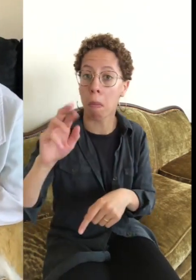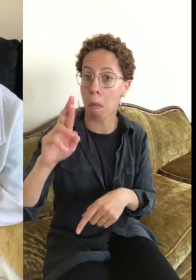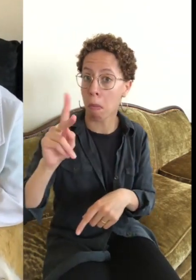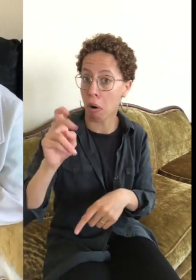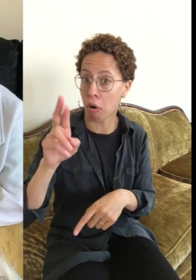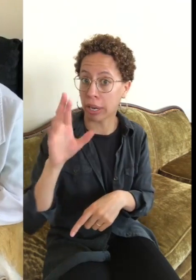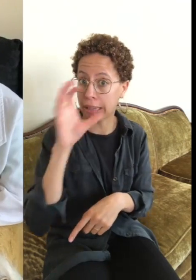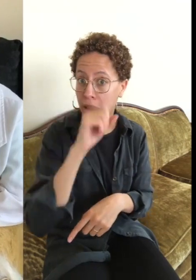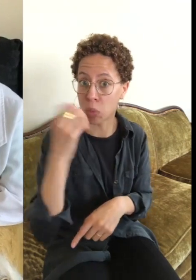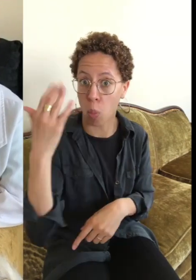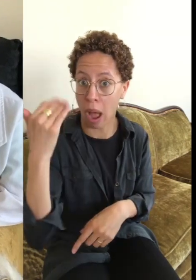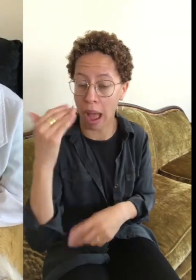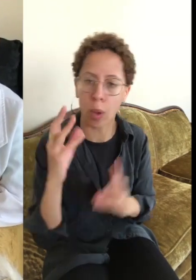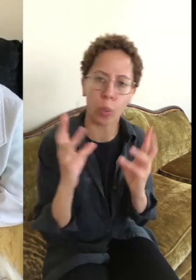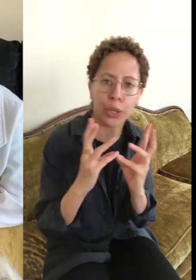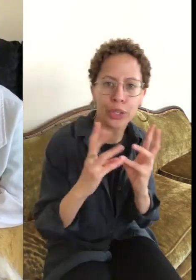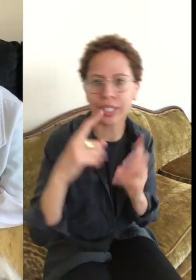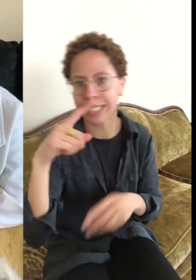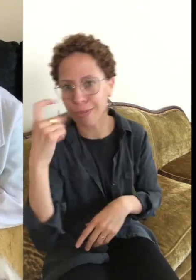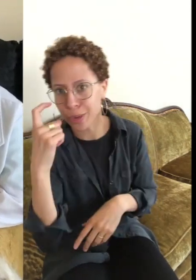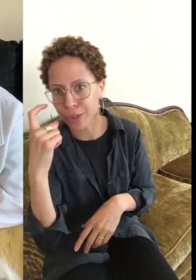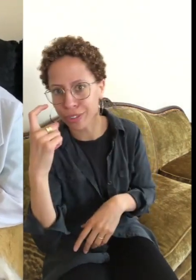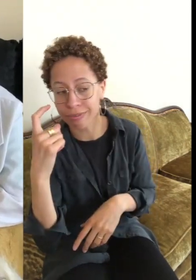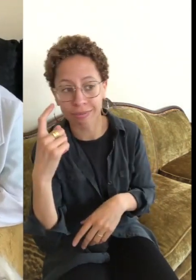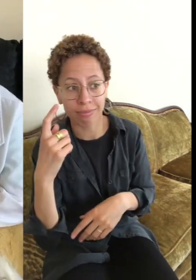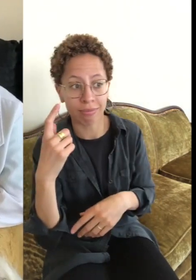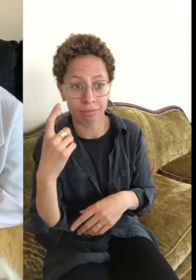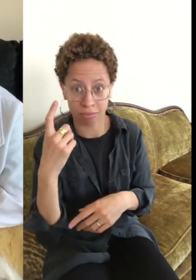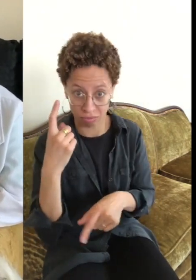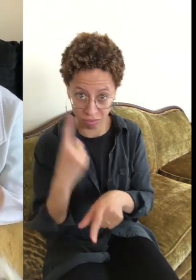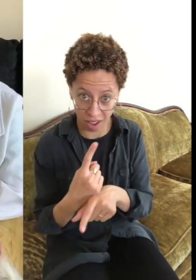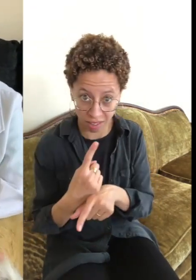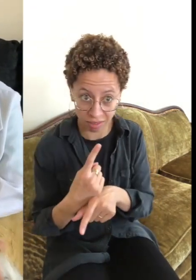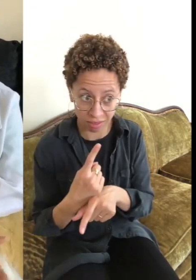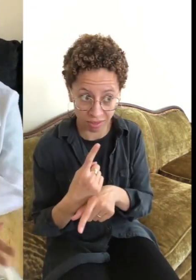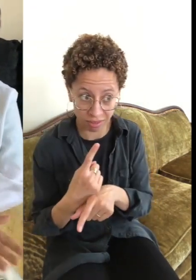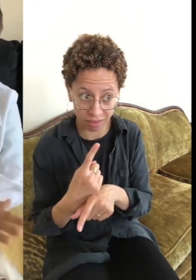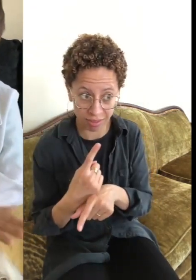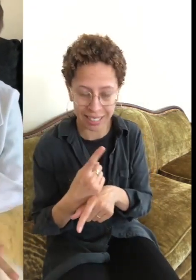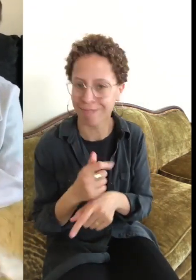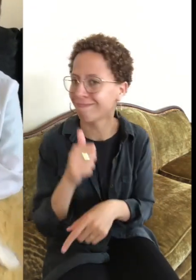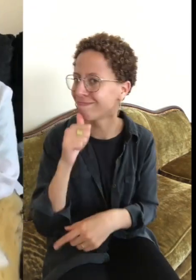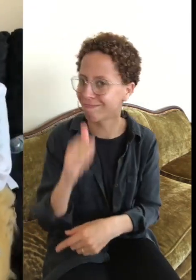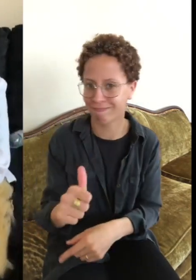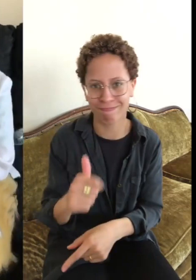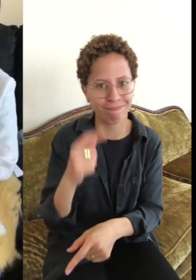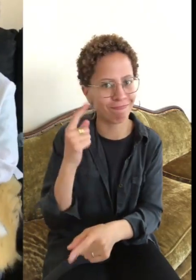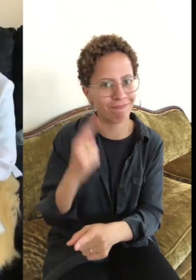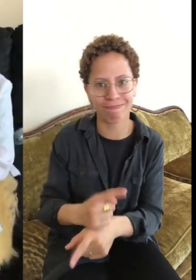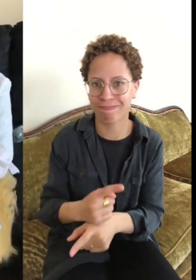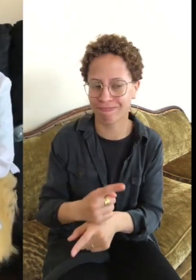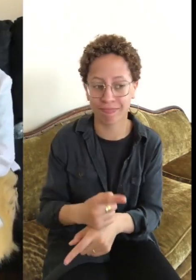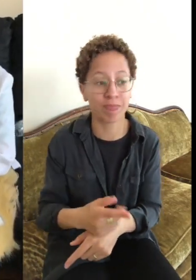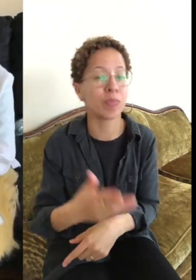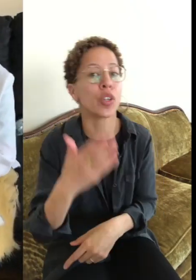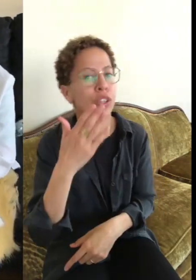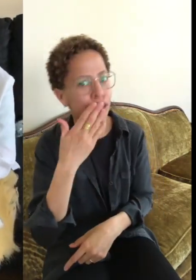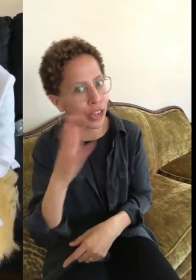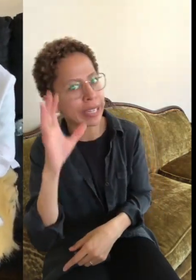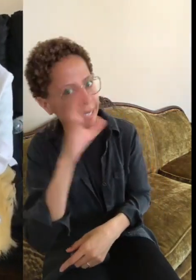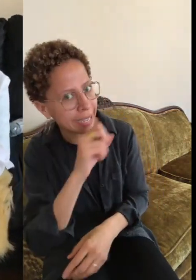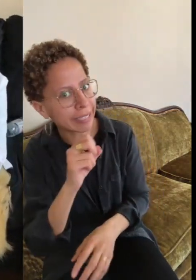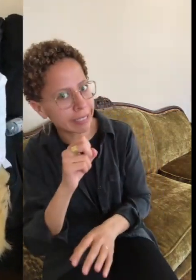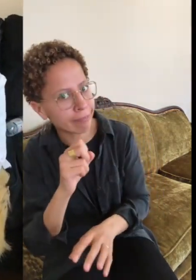Simon, is that correct or incorrect? Incorrect. Incorrect. Good guess. Keep going. Can you show me